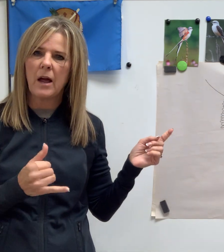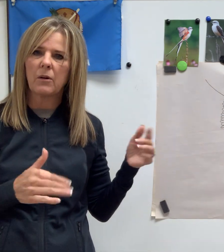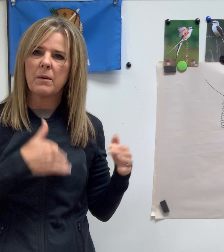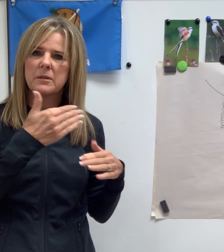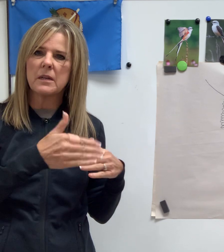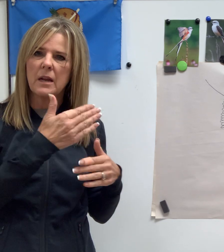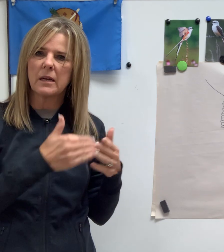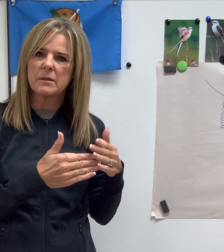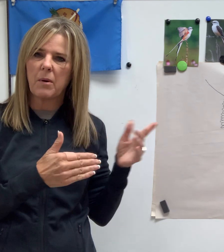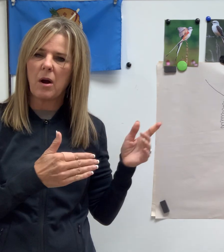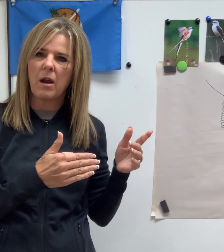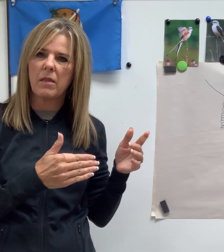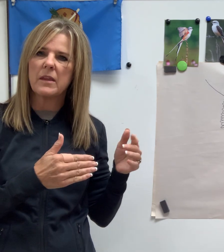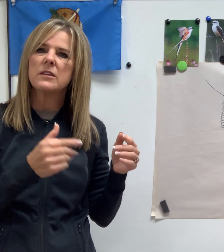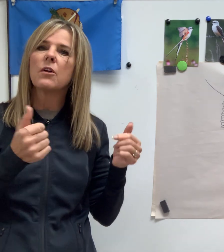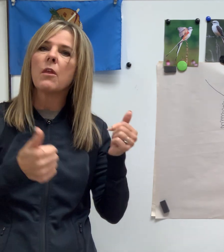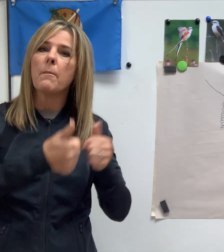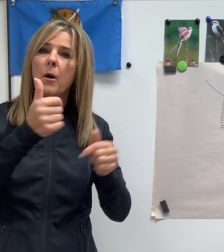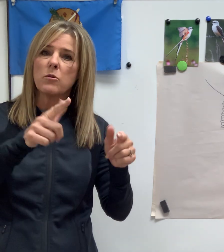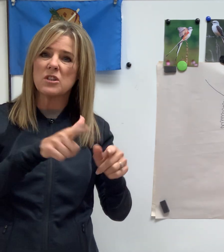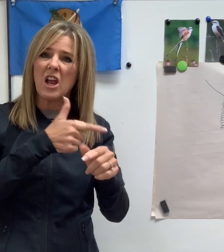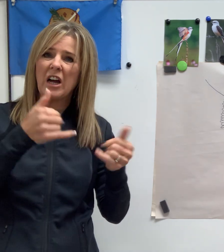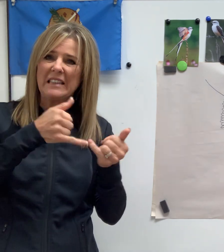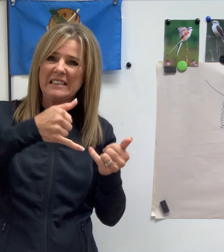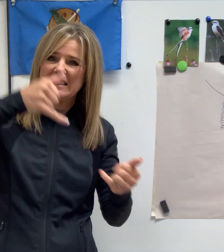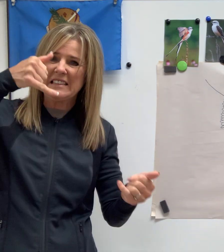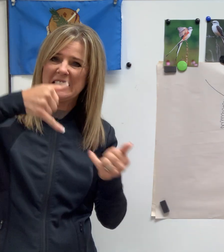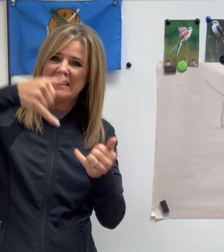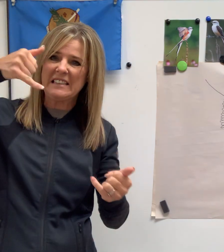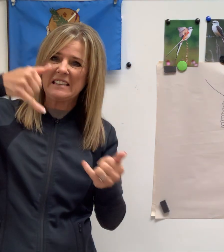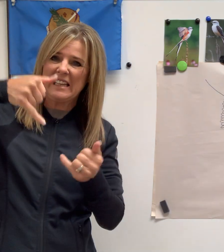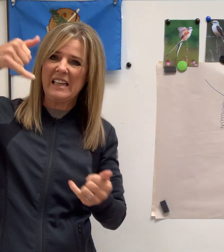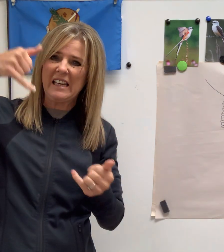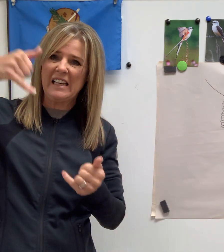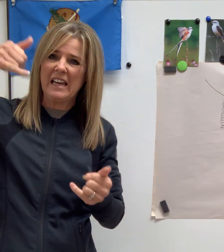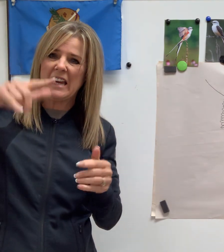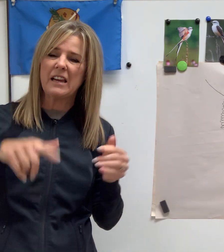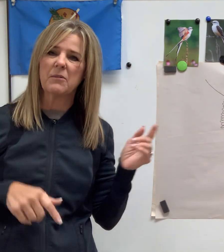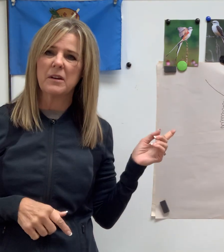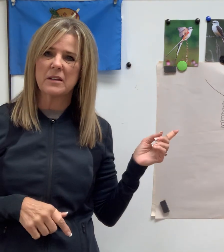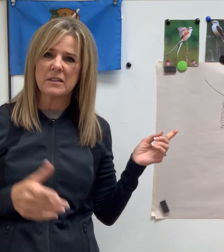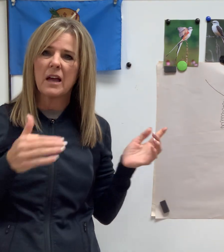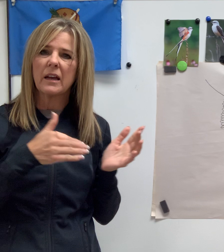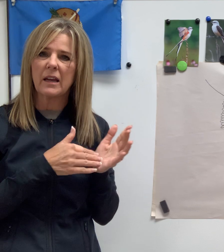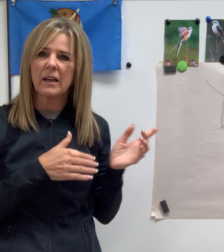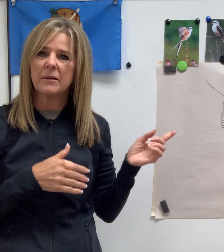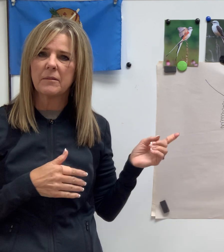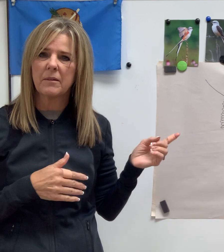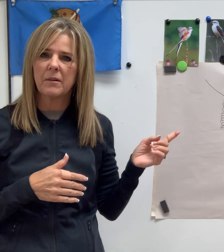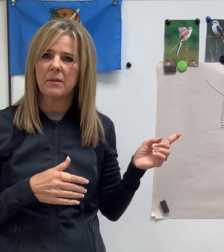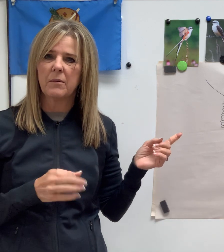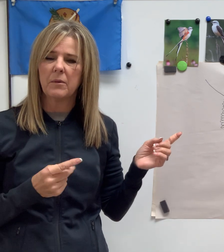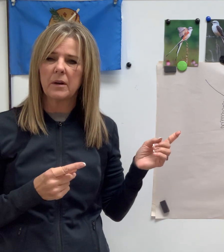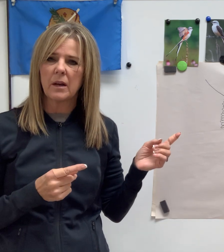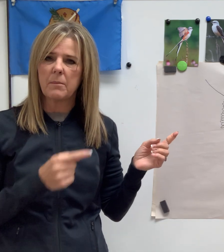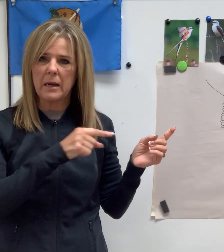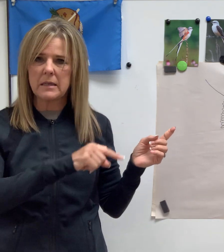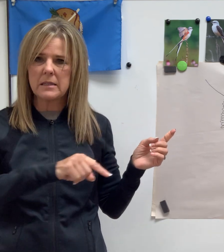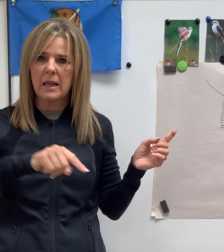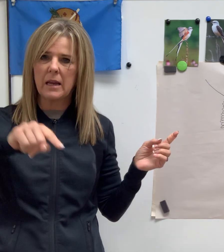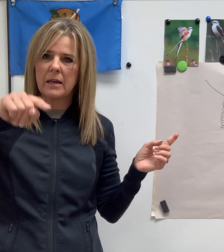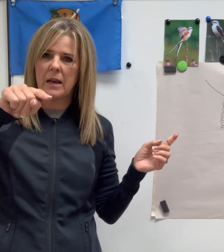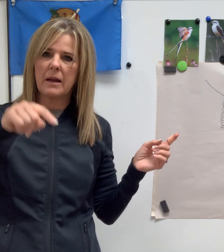next section. These are the longest, skinniest feathers. So again, we are going to make a slanted line. Now